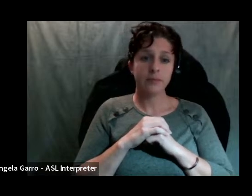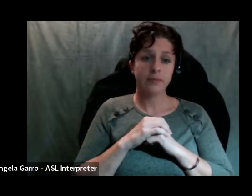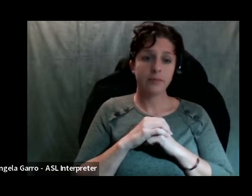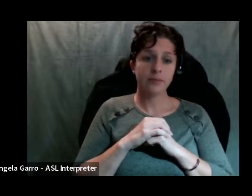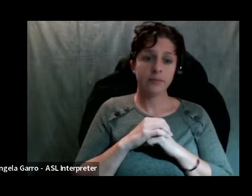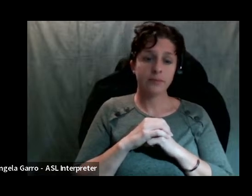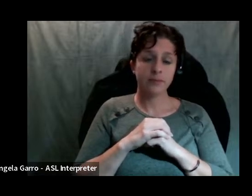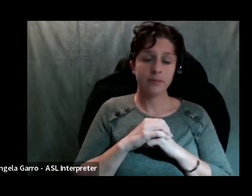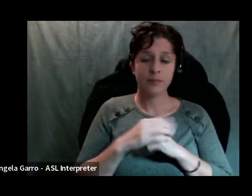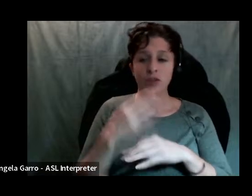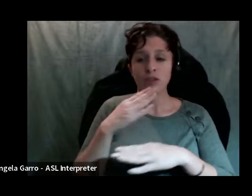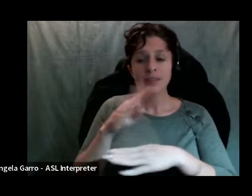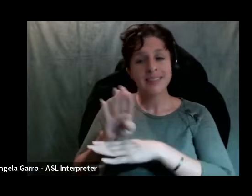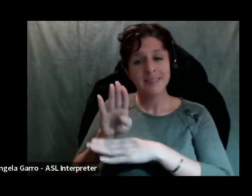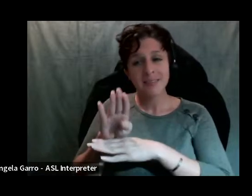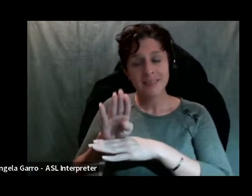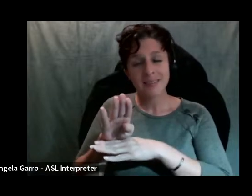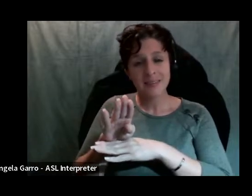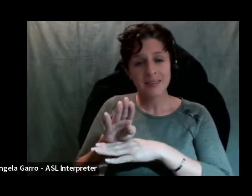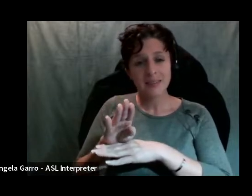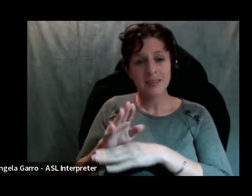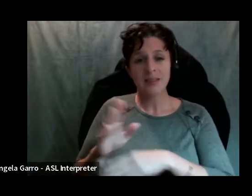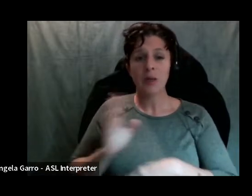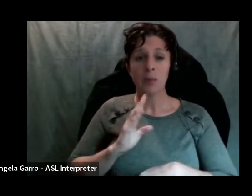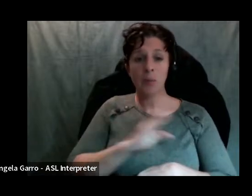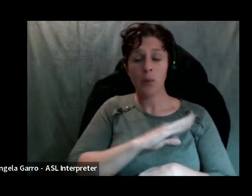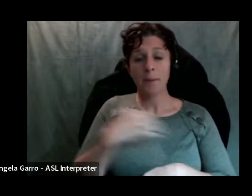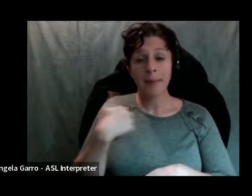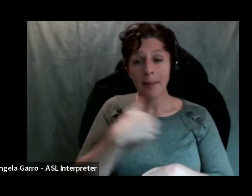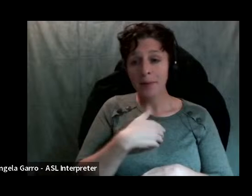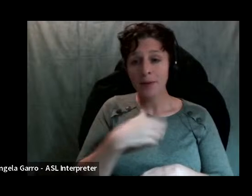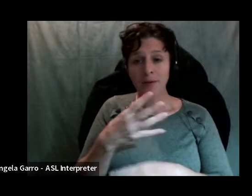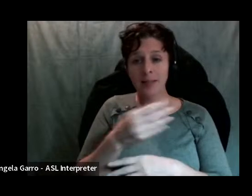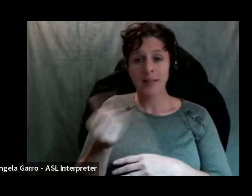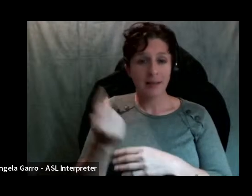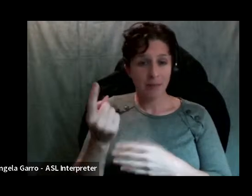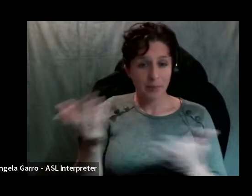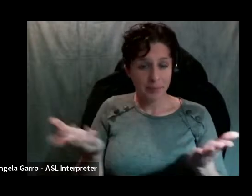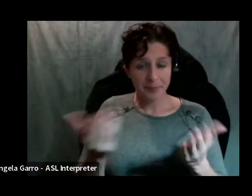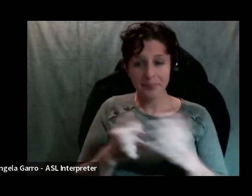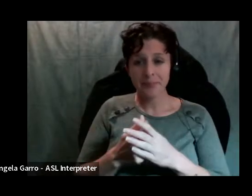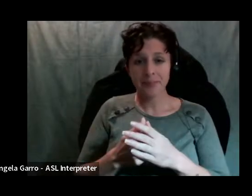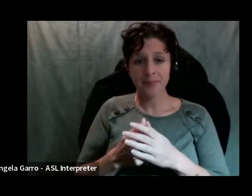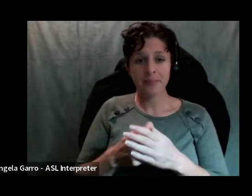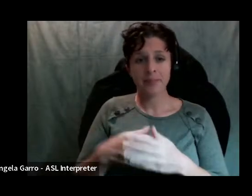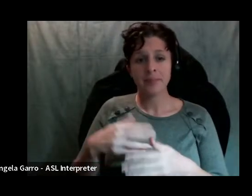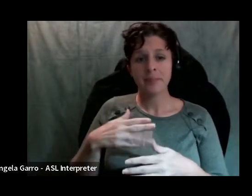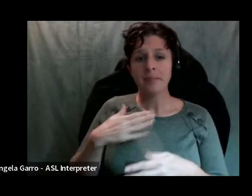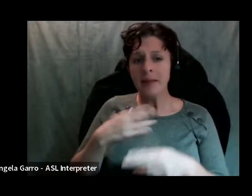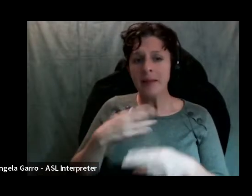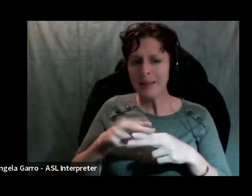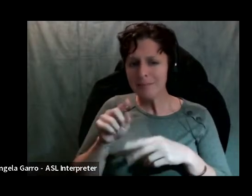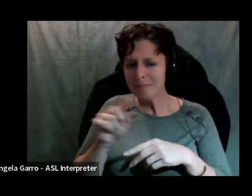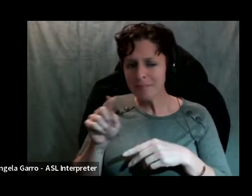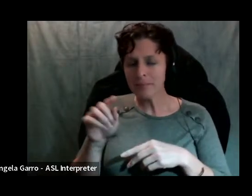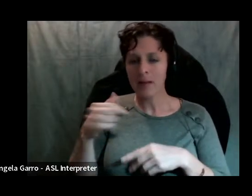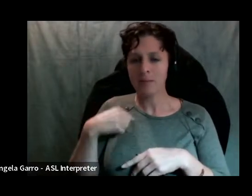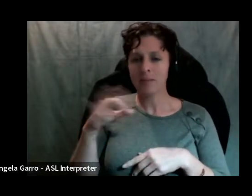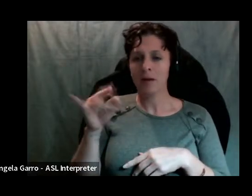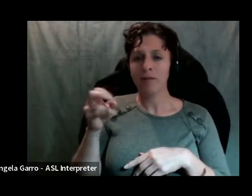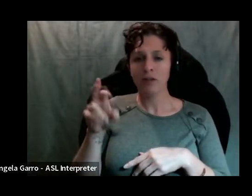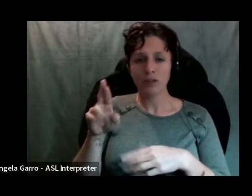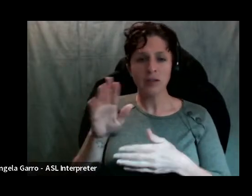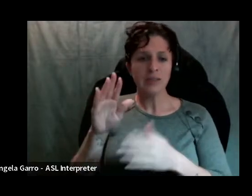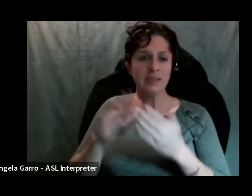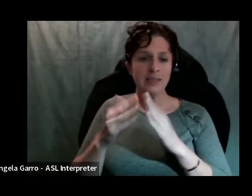Good evening, esteemed board members and everyone present. My name is Ofer Izal Barnea. I'm a Foster City resident and